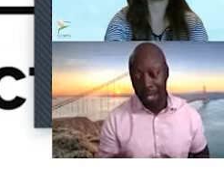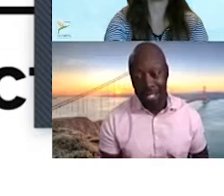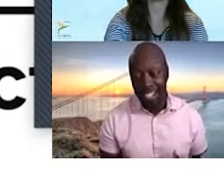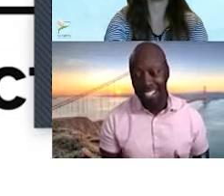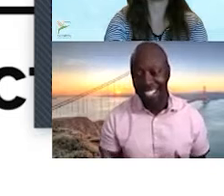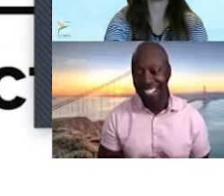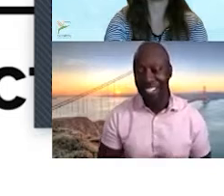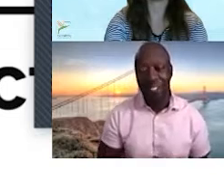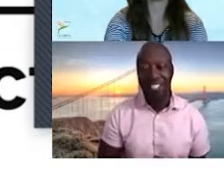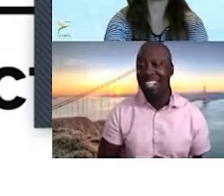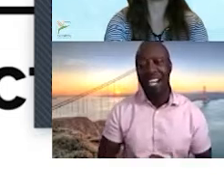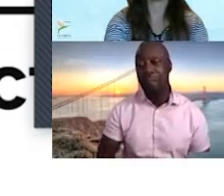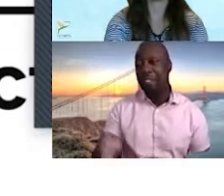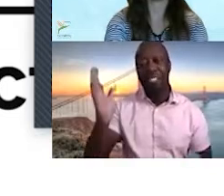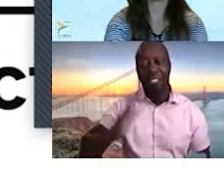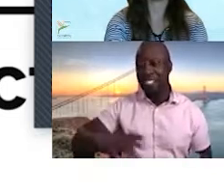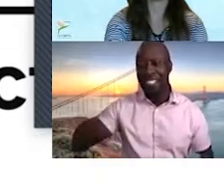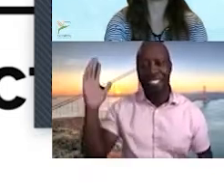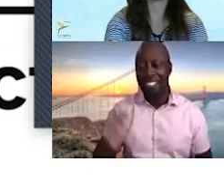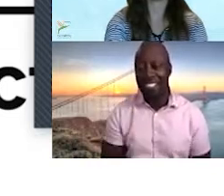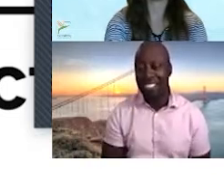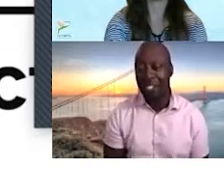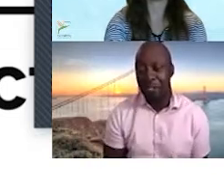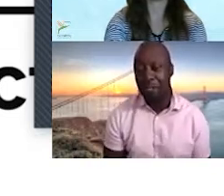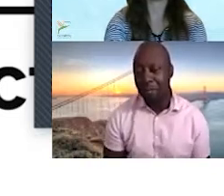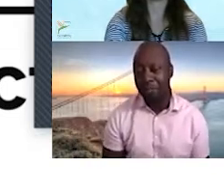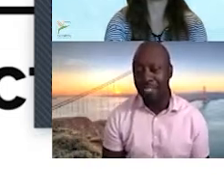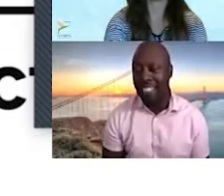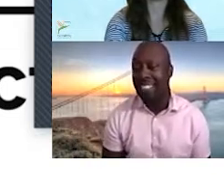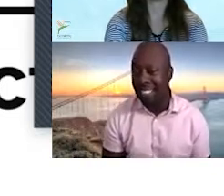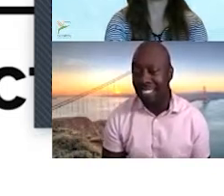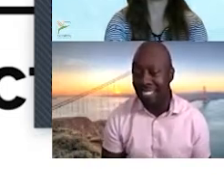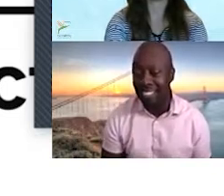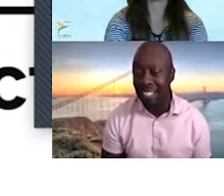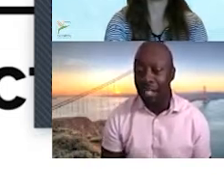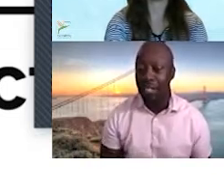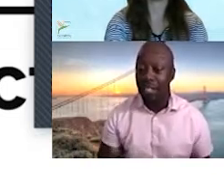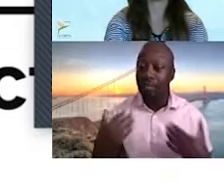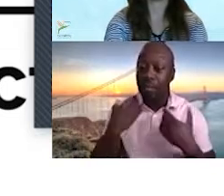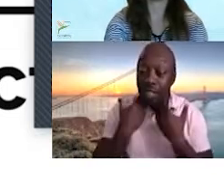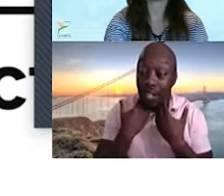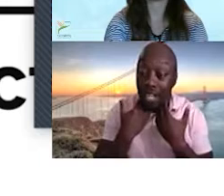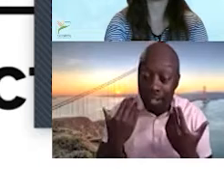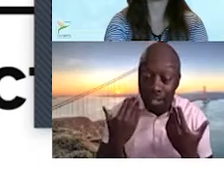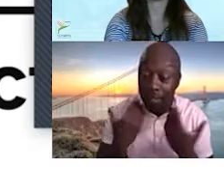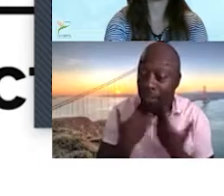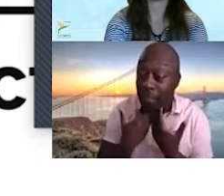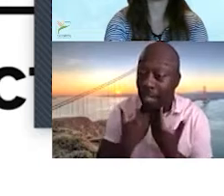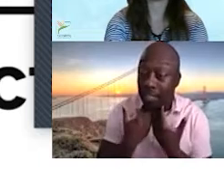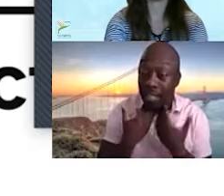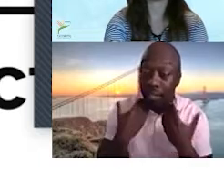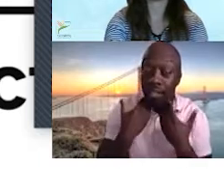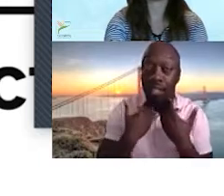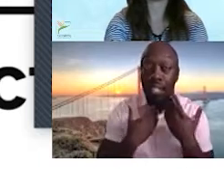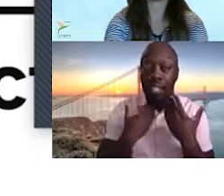were baby sign. So I'm pretty sure it just goes from existence. Because when we don't have our voice